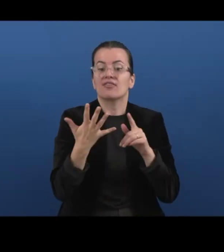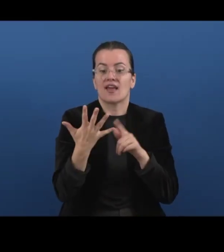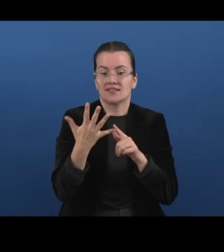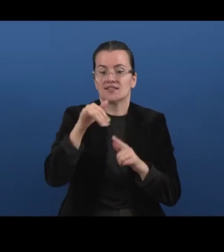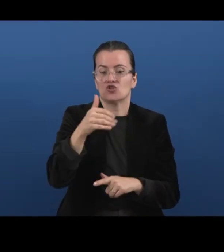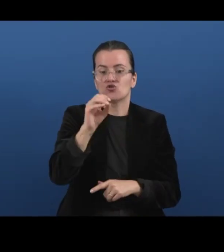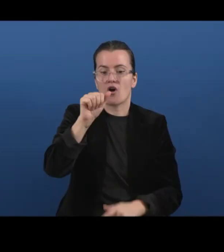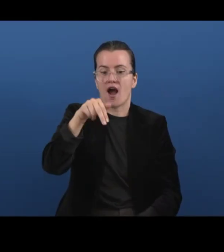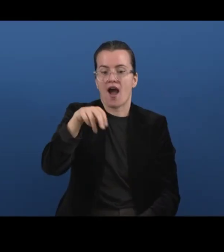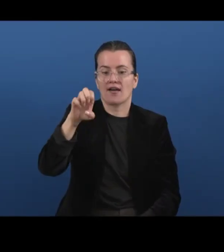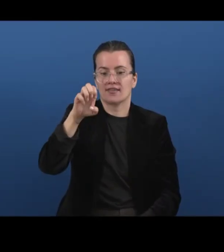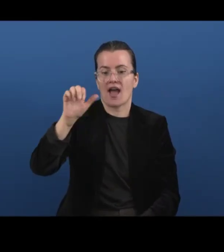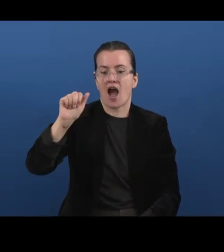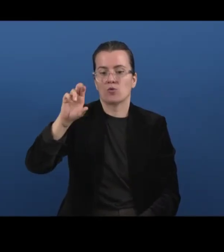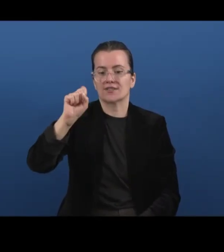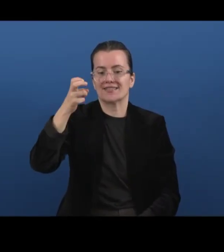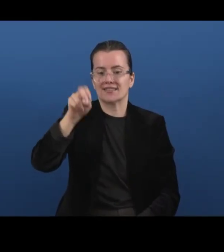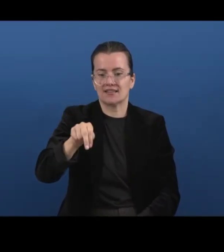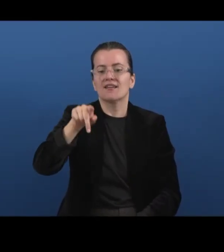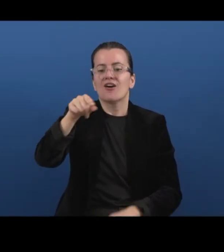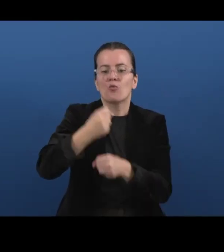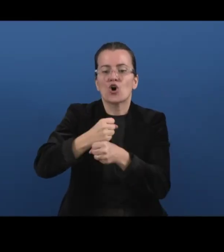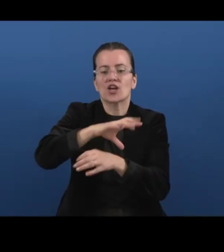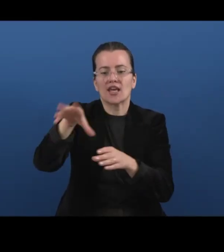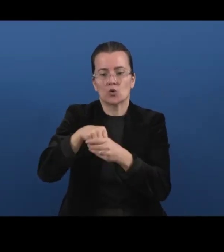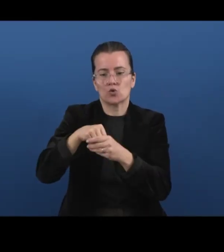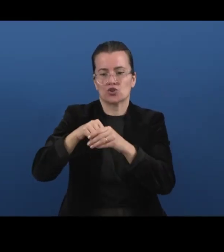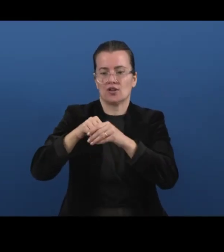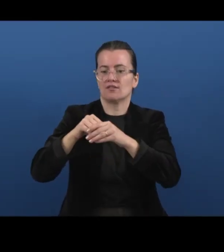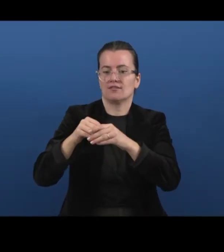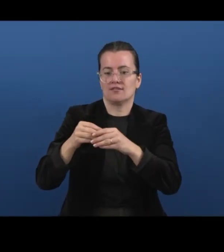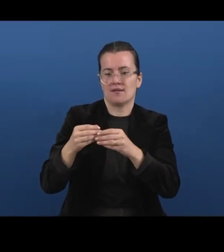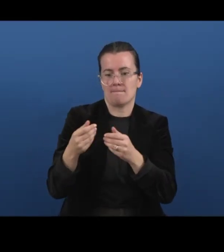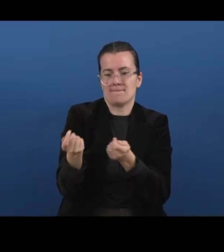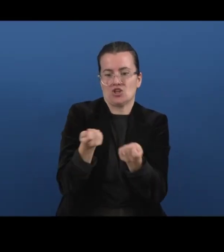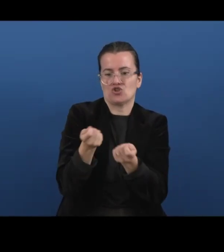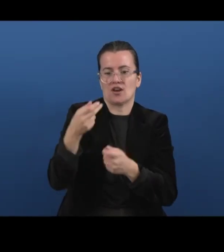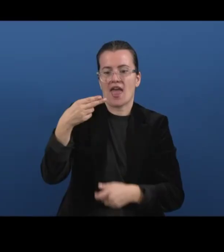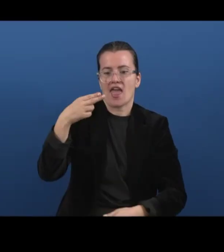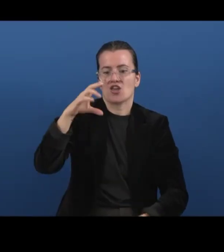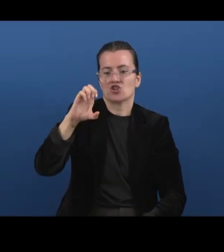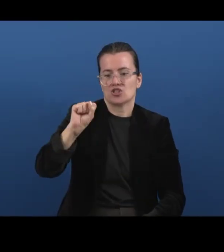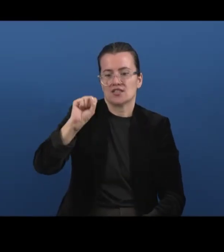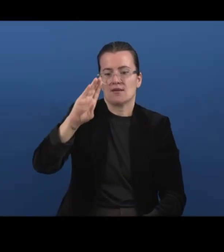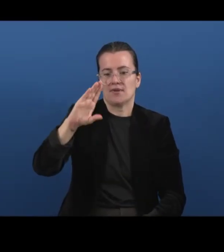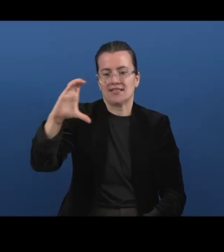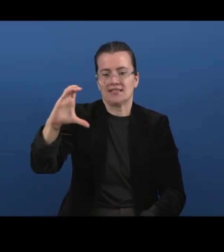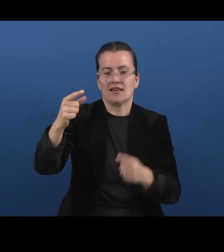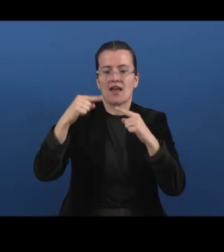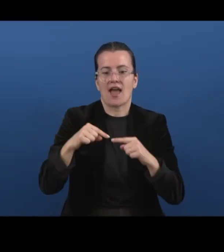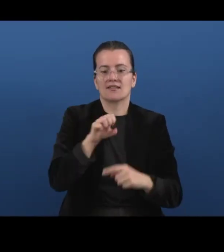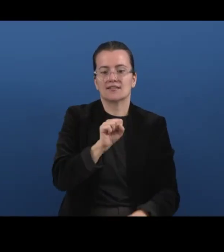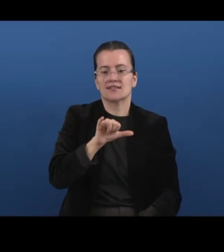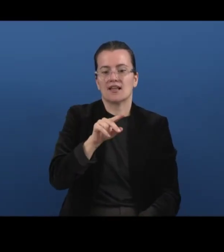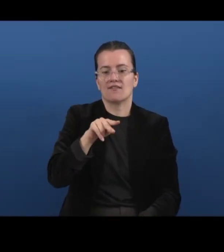Business and Disability Network, and we really appreciate their leadership on disability inclusion in general and including in the area of